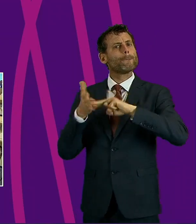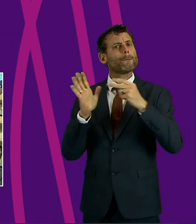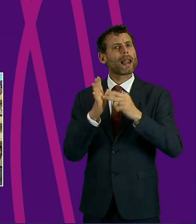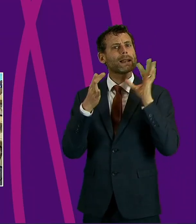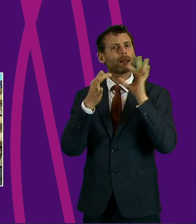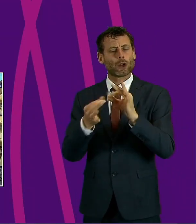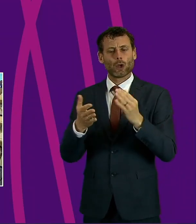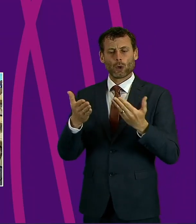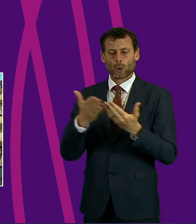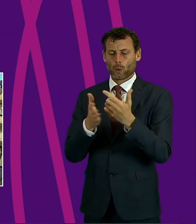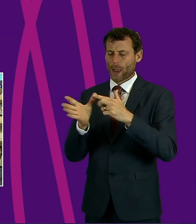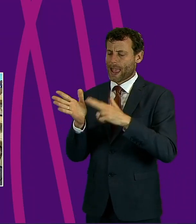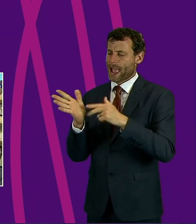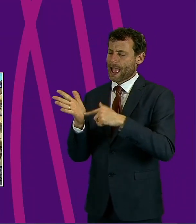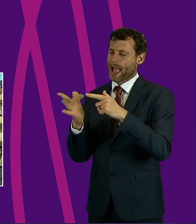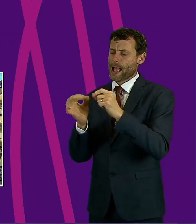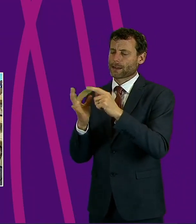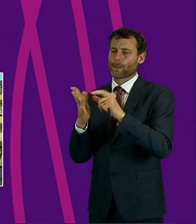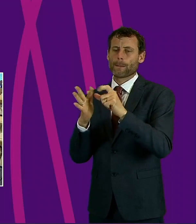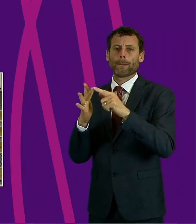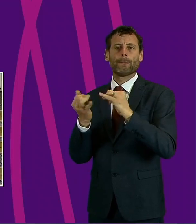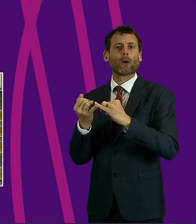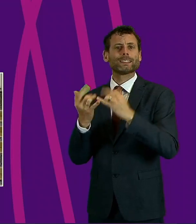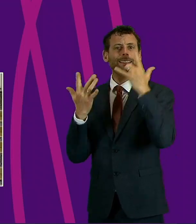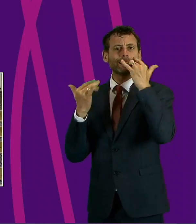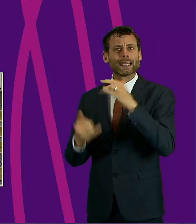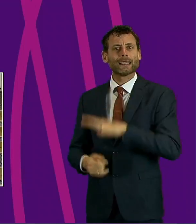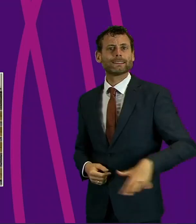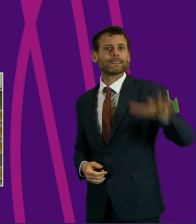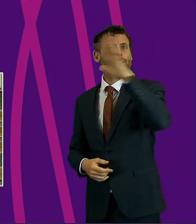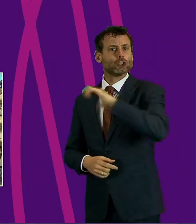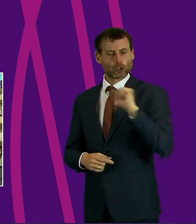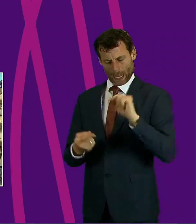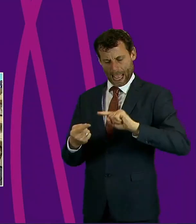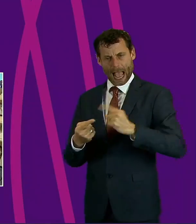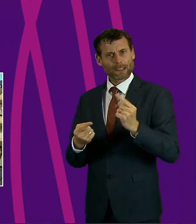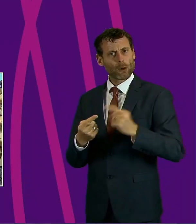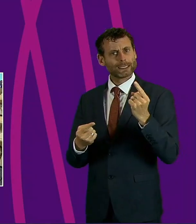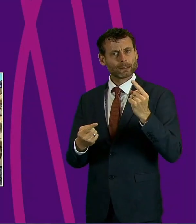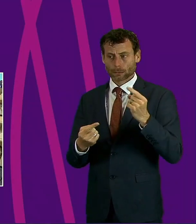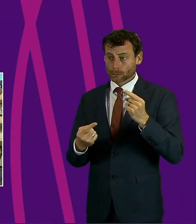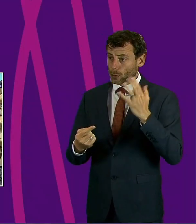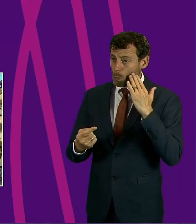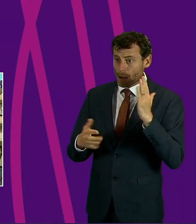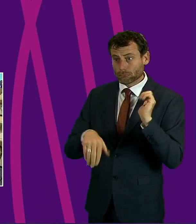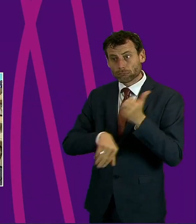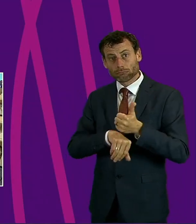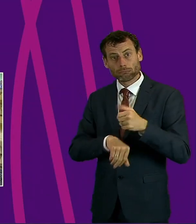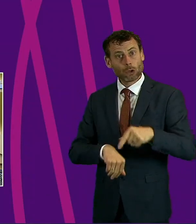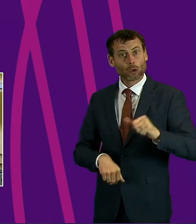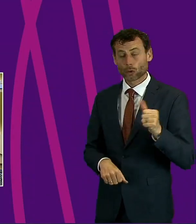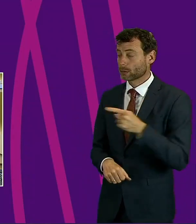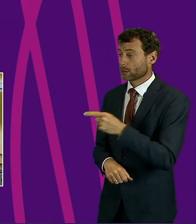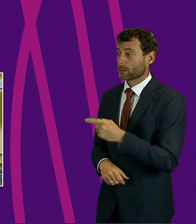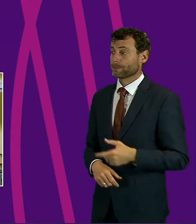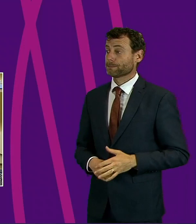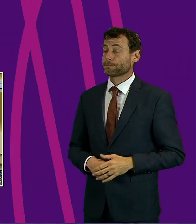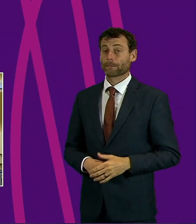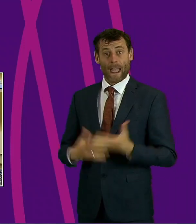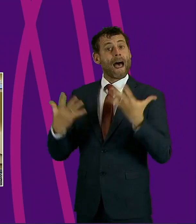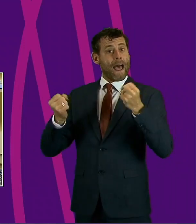new antibody test for COVID-19 in Scotland? First Minister. Antibody testing is currently being used in Scotland as part